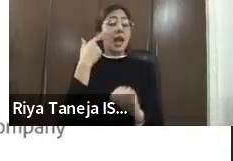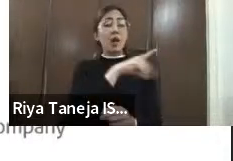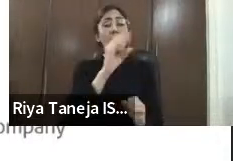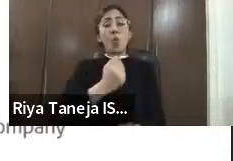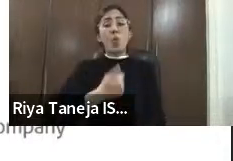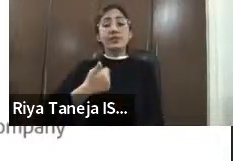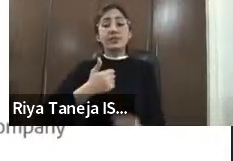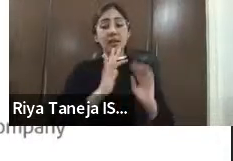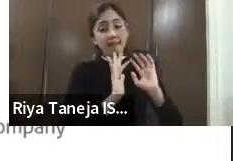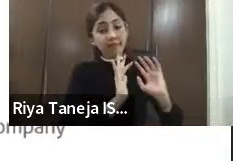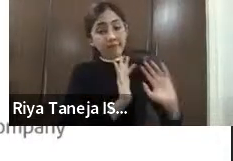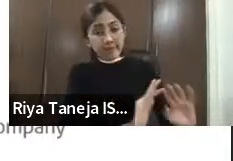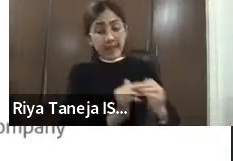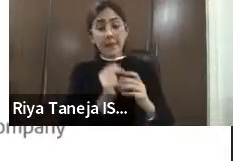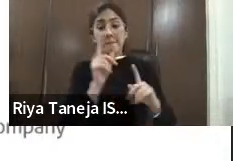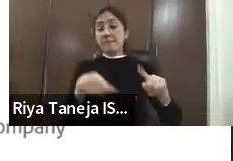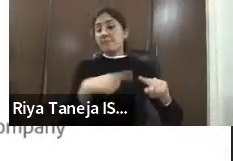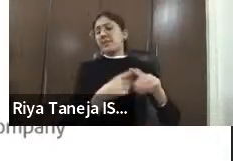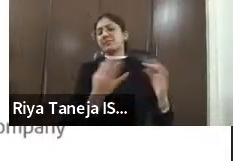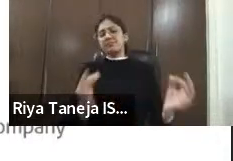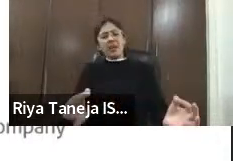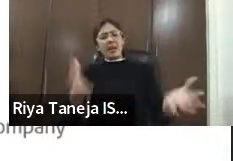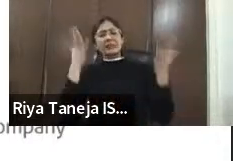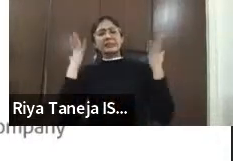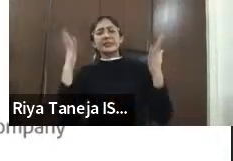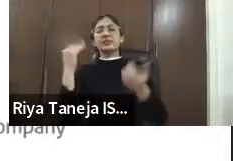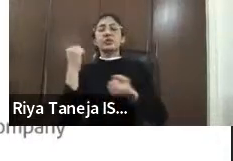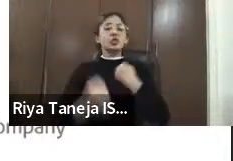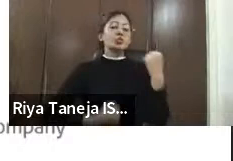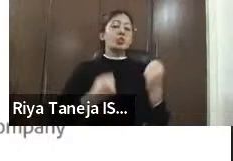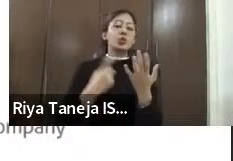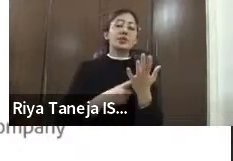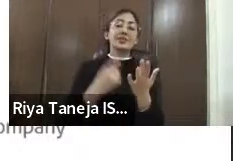of Excellence in Sports by the Reserve Bank.